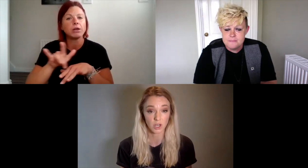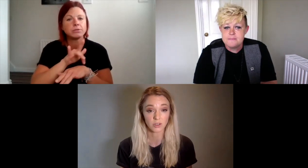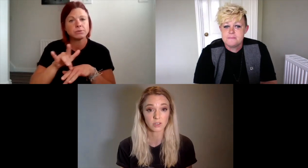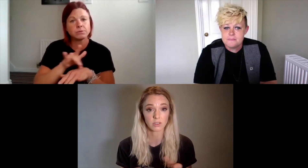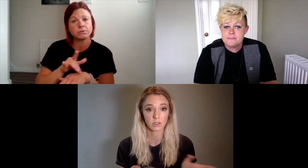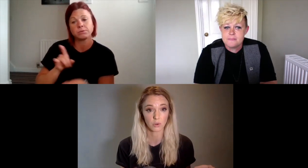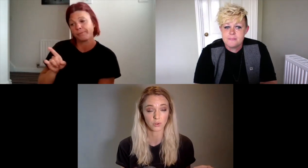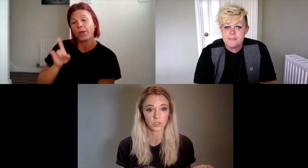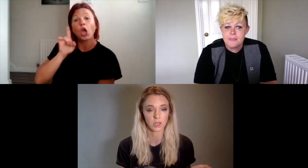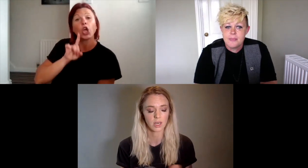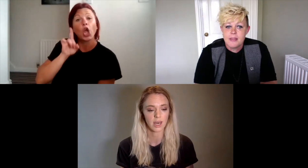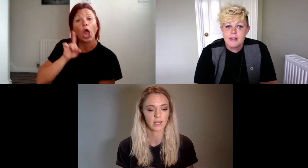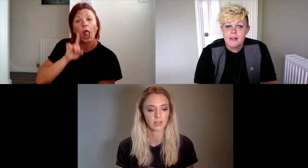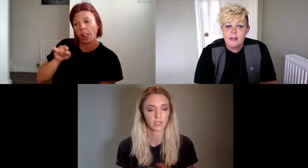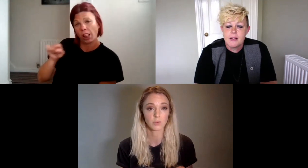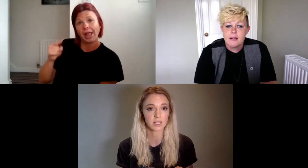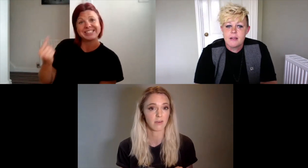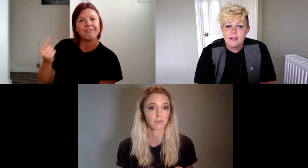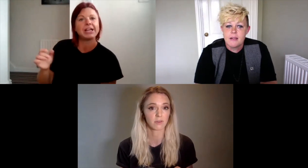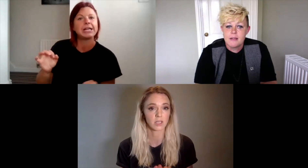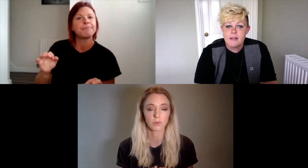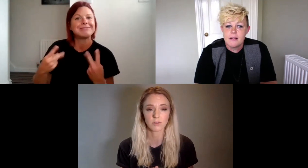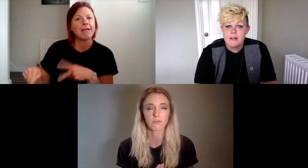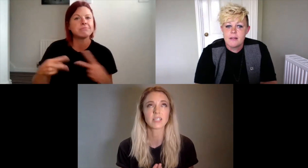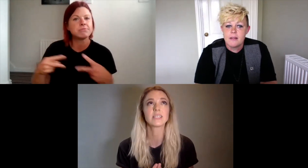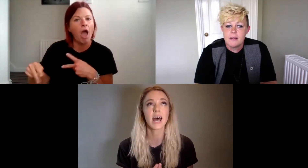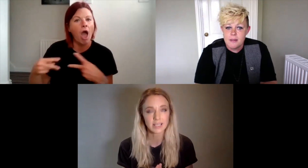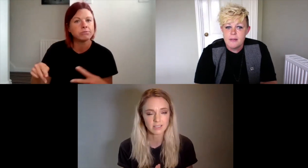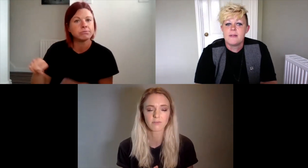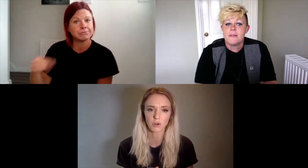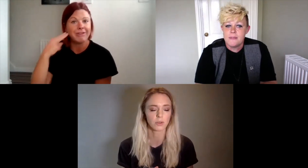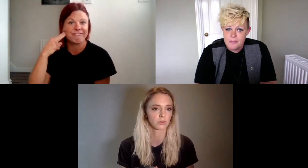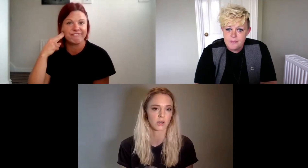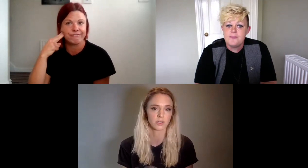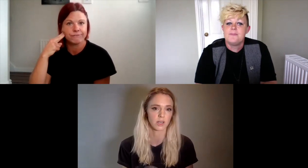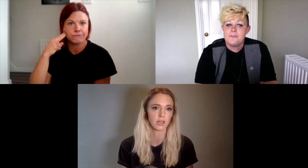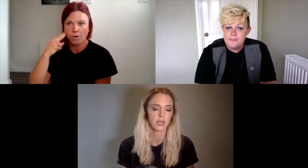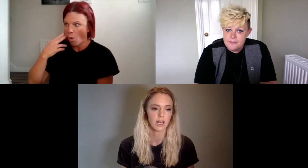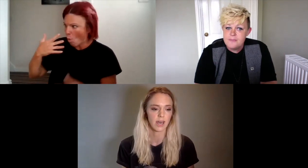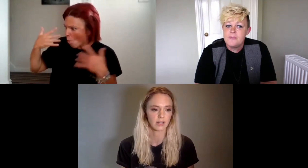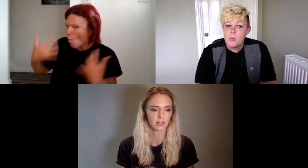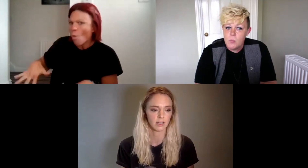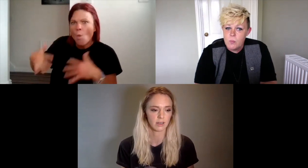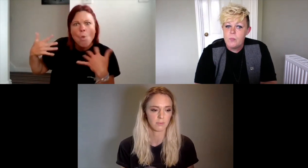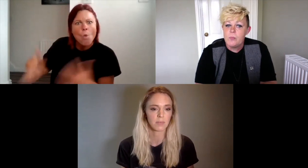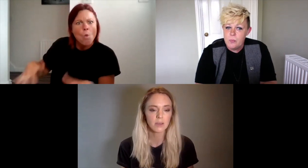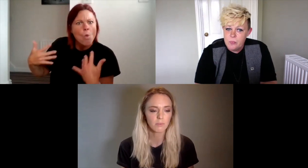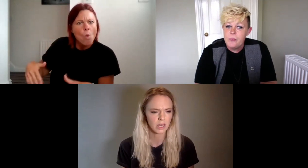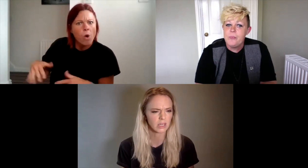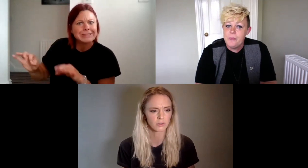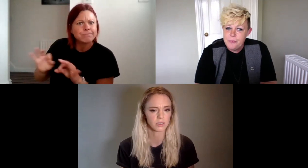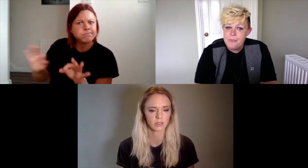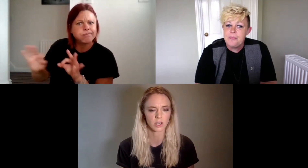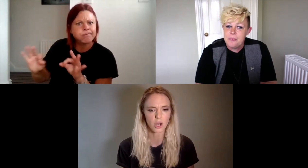on the dance course, and she was deaf, and she was a fantastic, phenomenal dancer. And